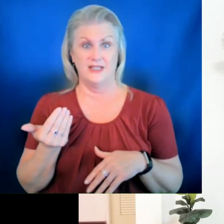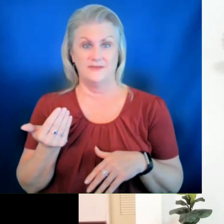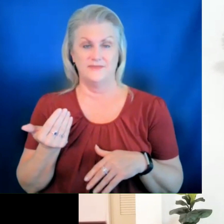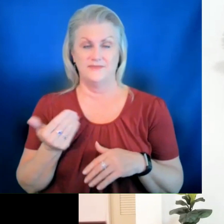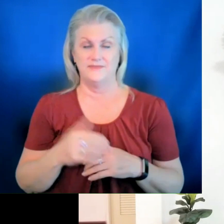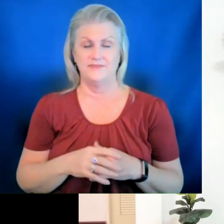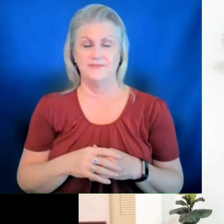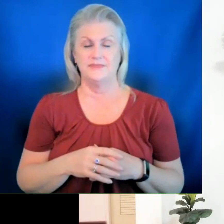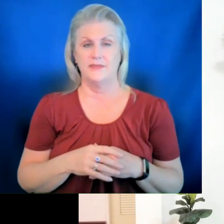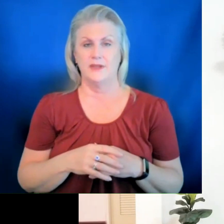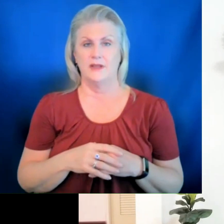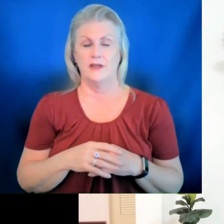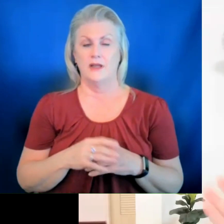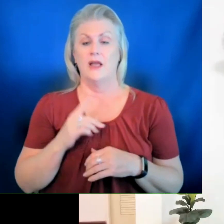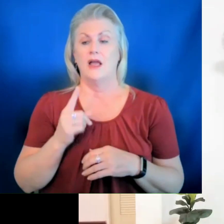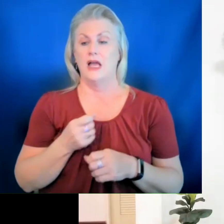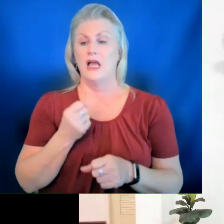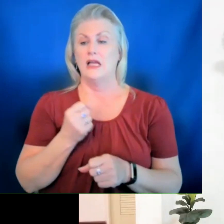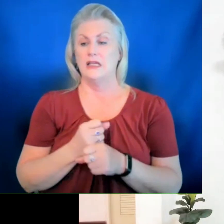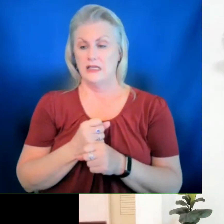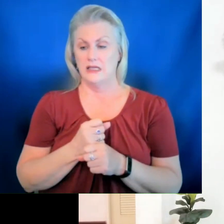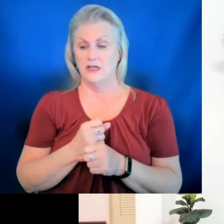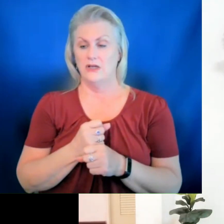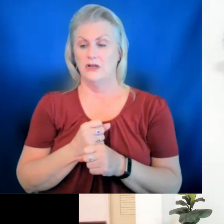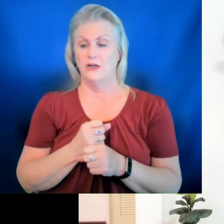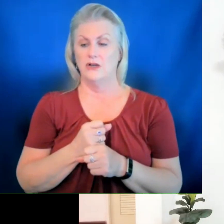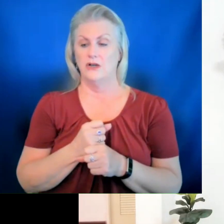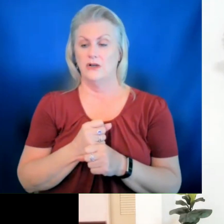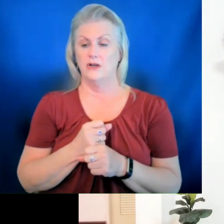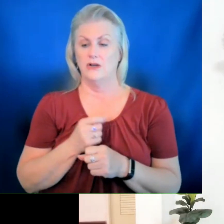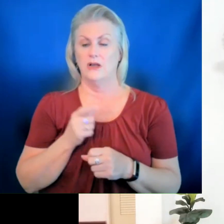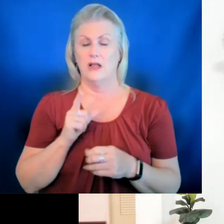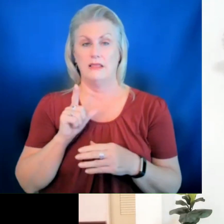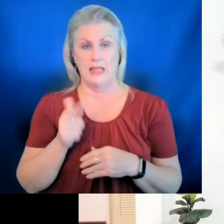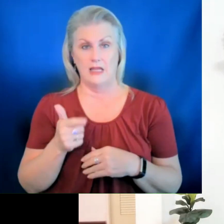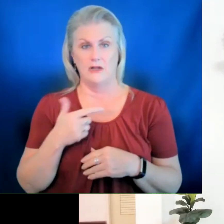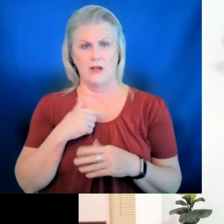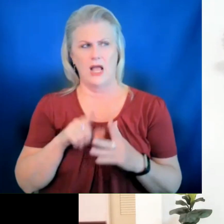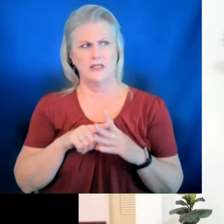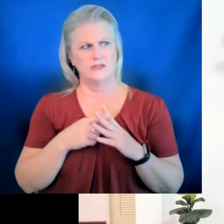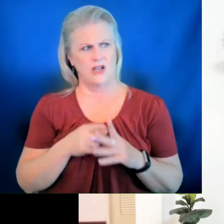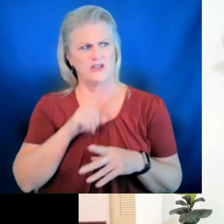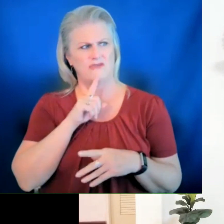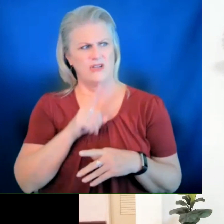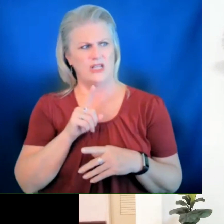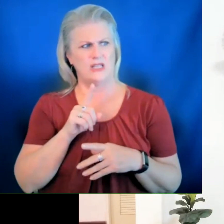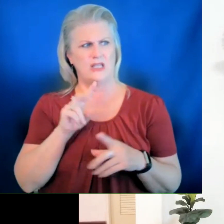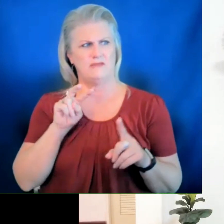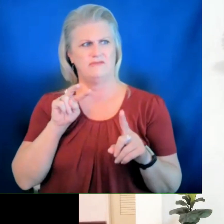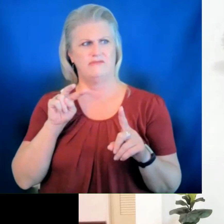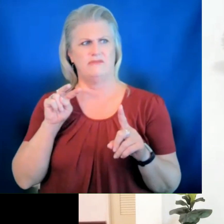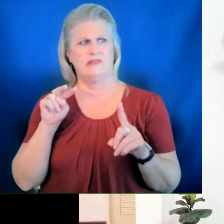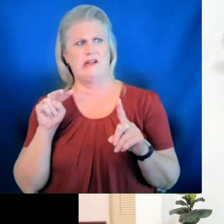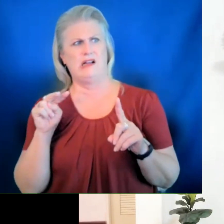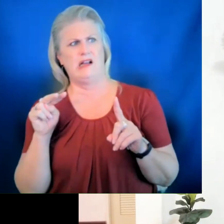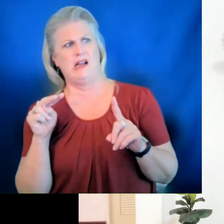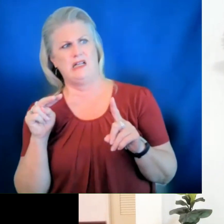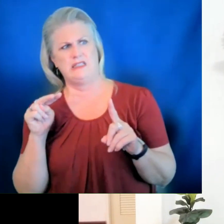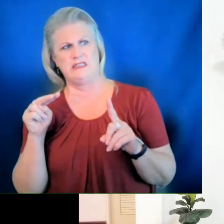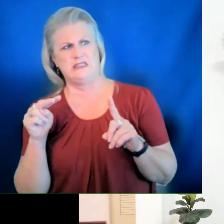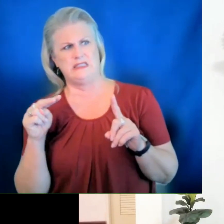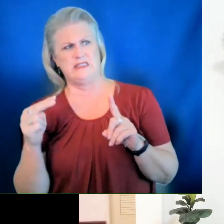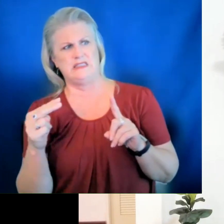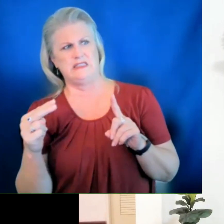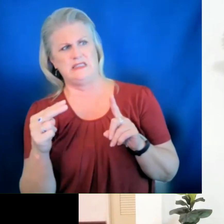2015, a year or so after I started really changing my perspective